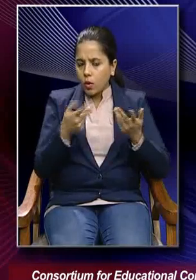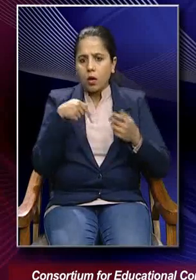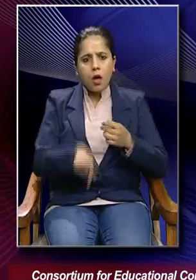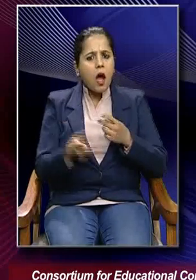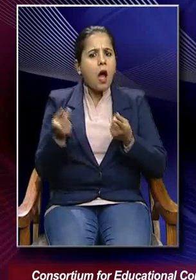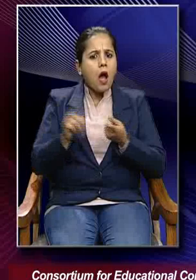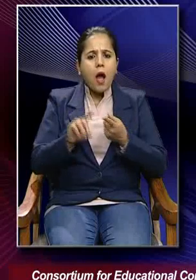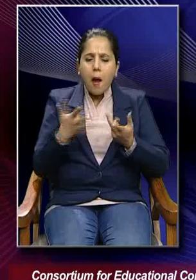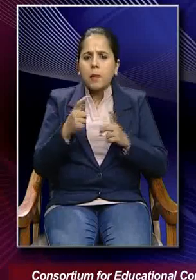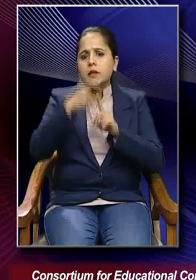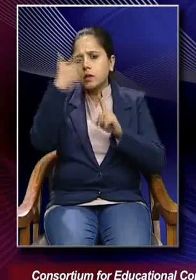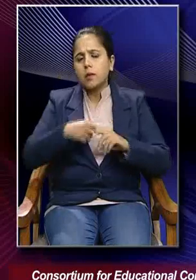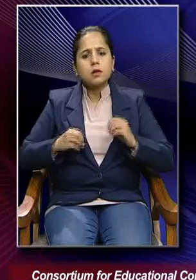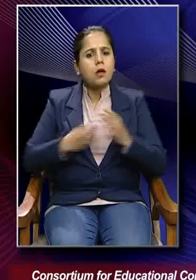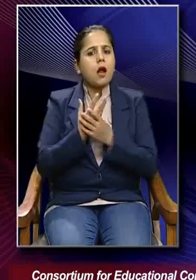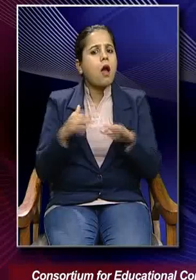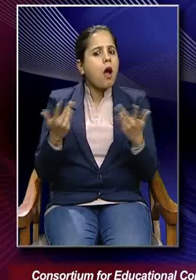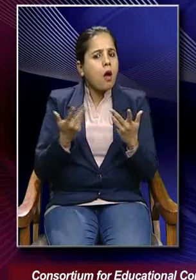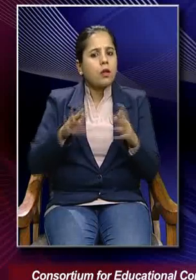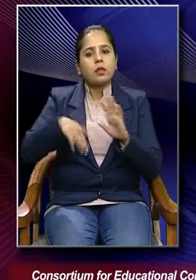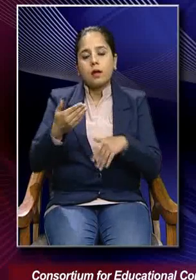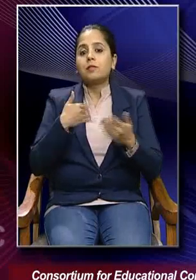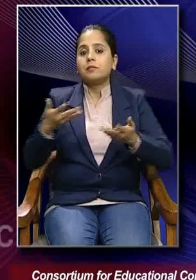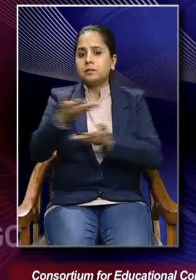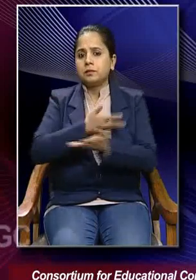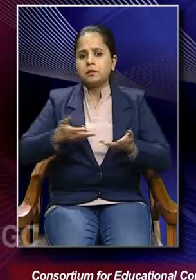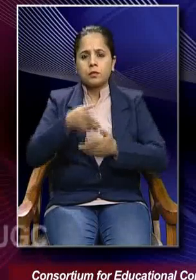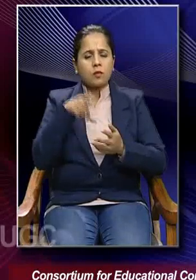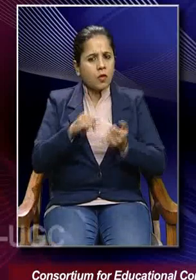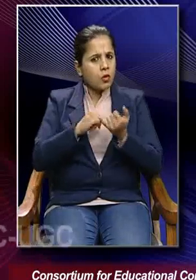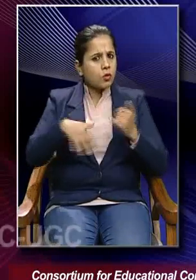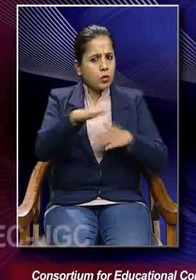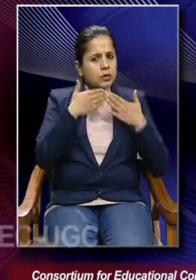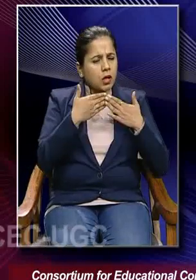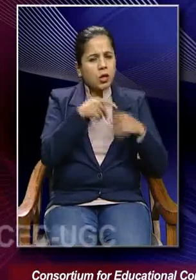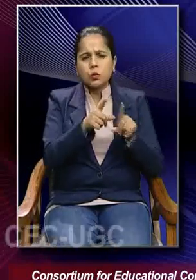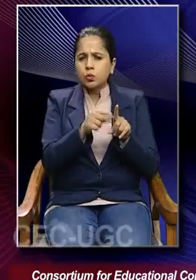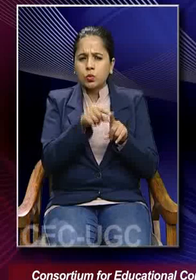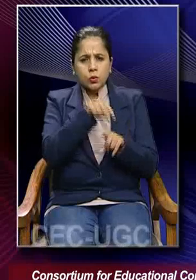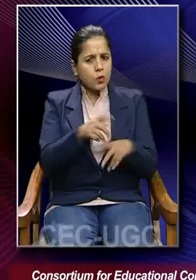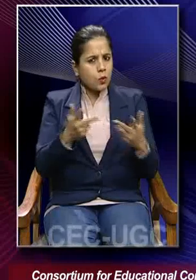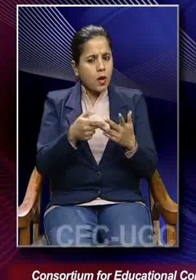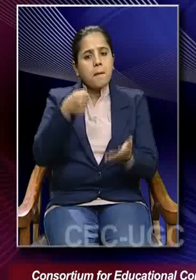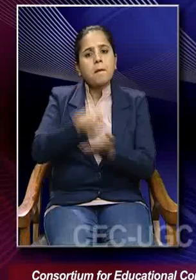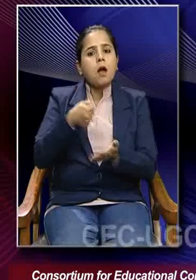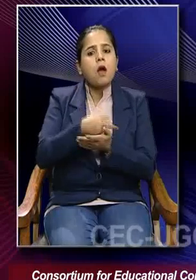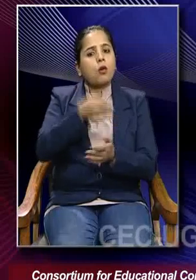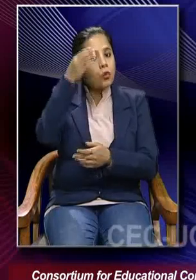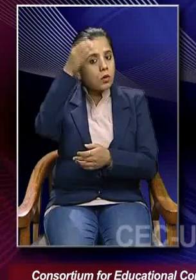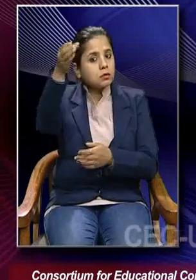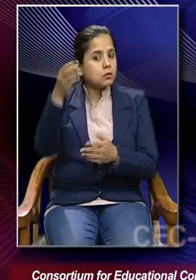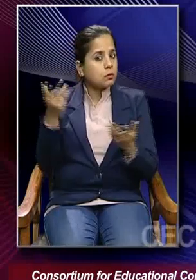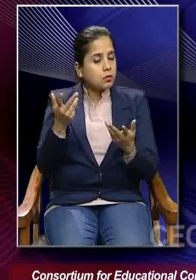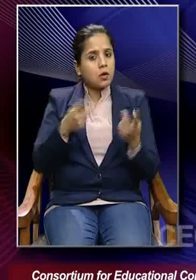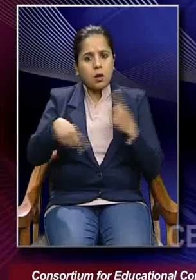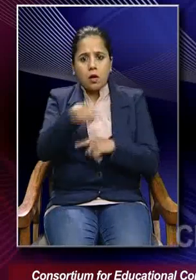emerged, and then we will discuss about what sociologists do, what are the basic concepts that